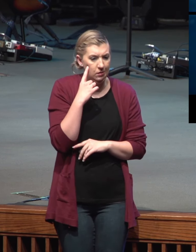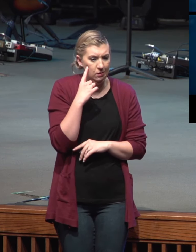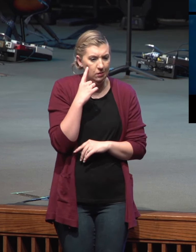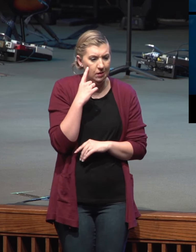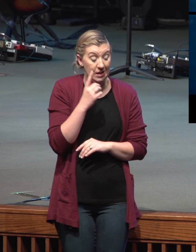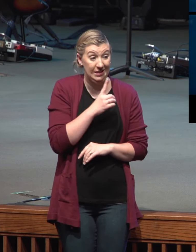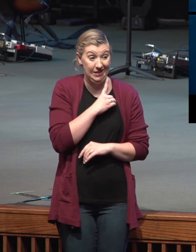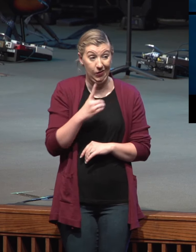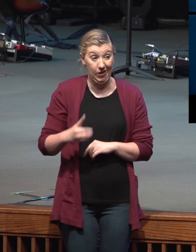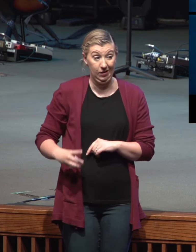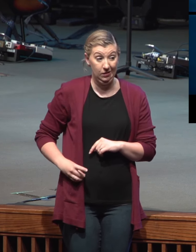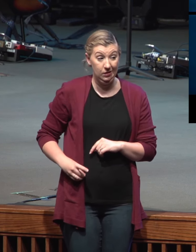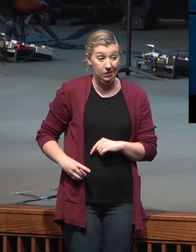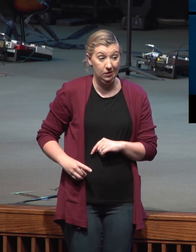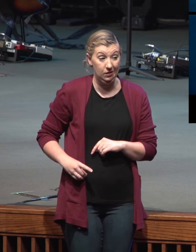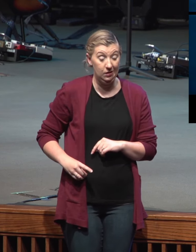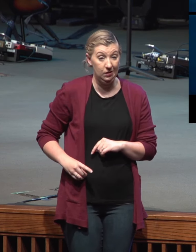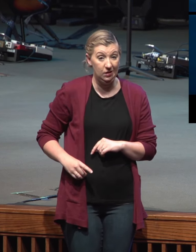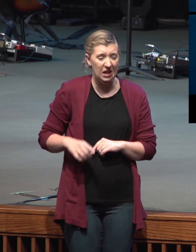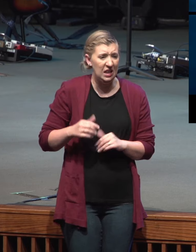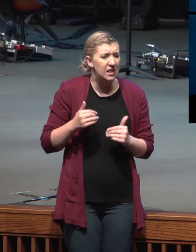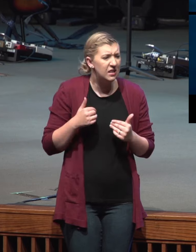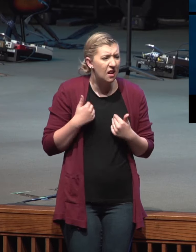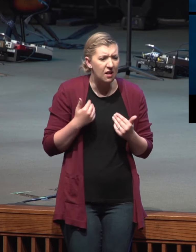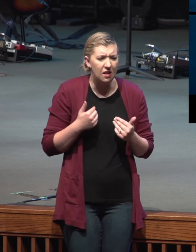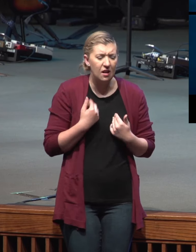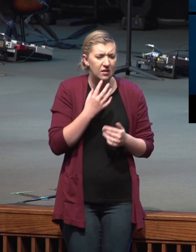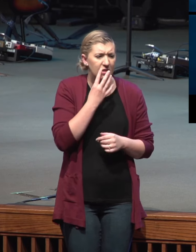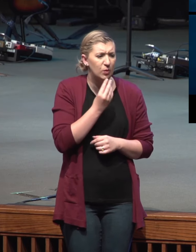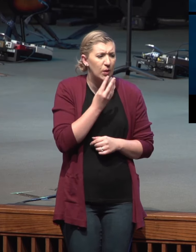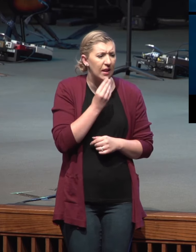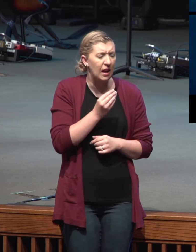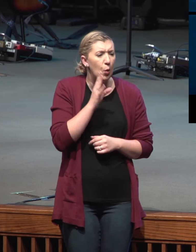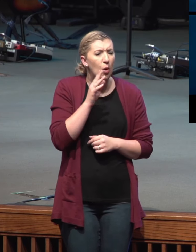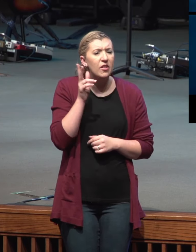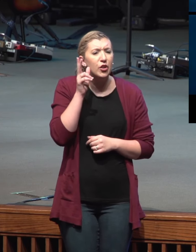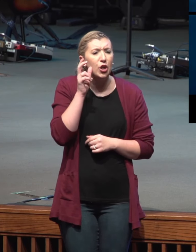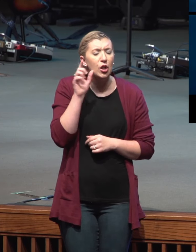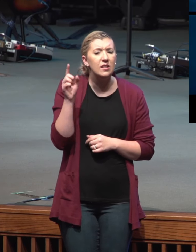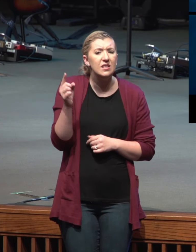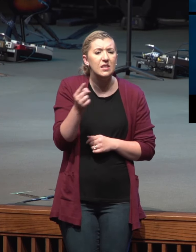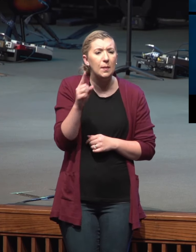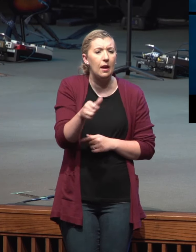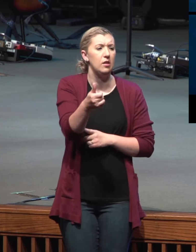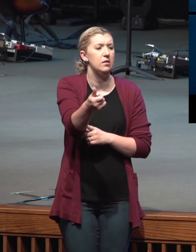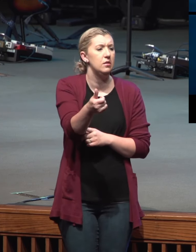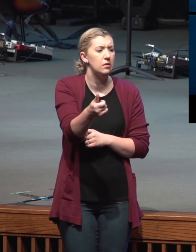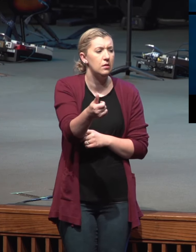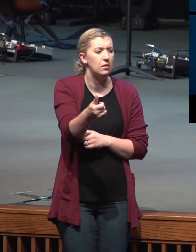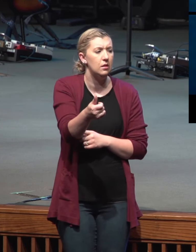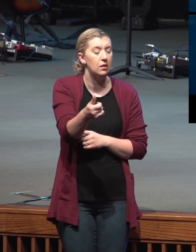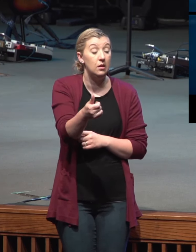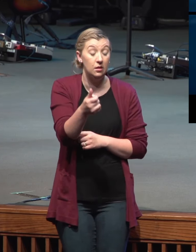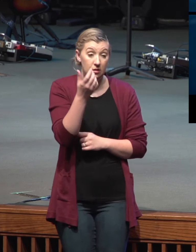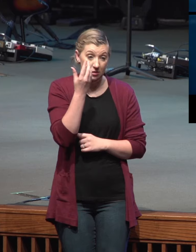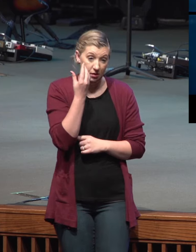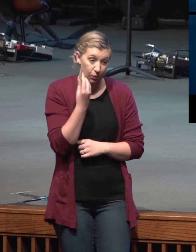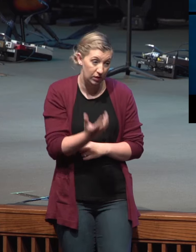that David, this young Israelite, would have heard something else. And I will tell